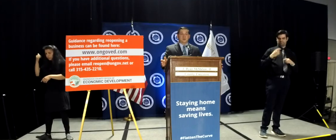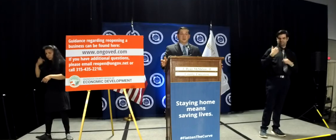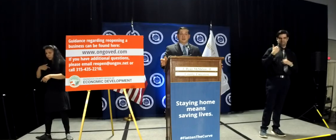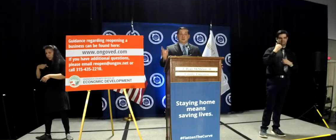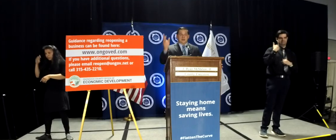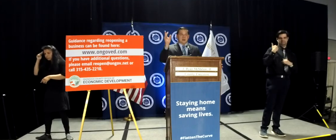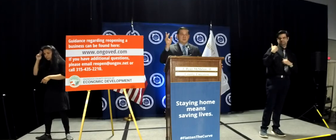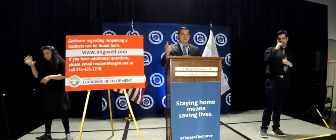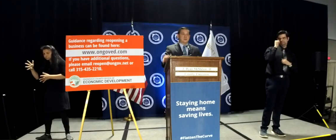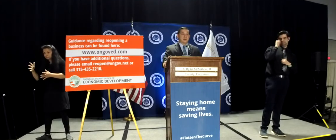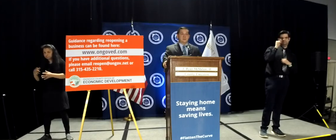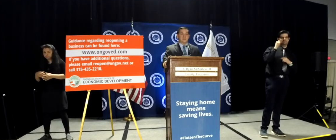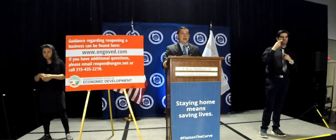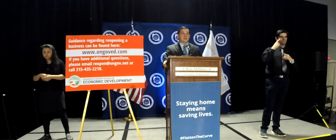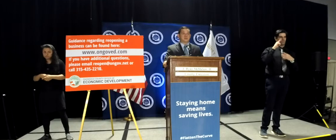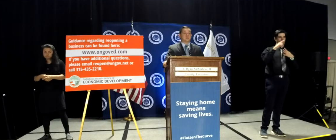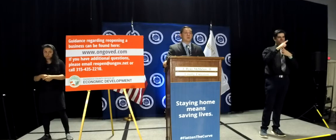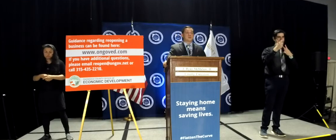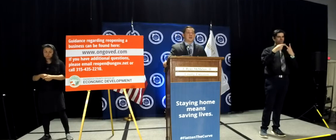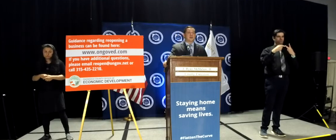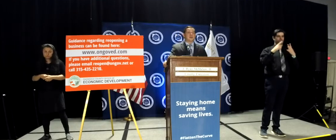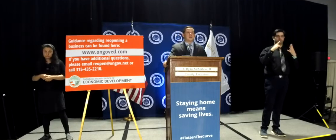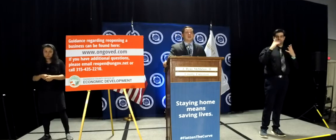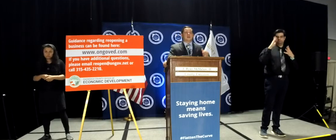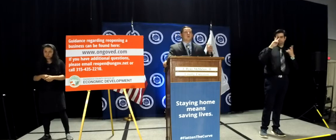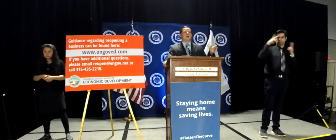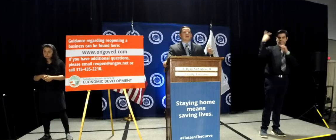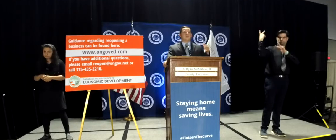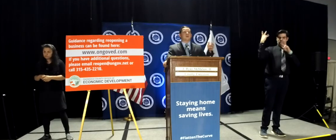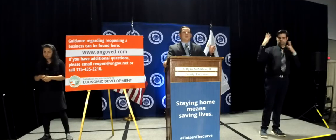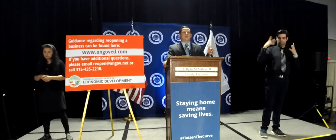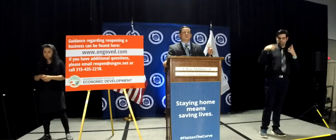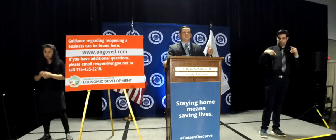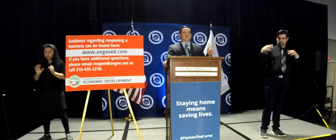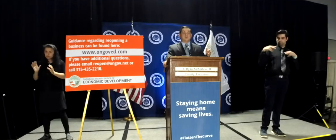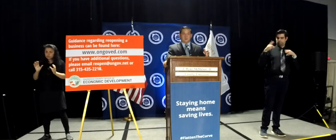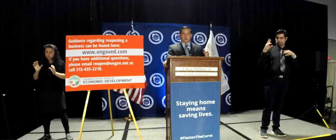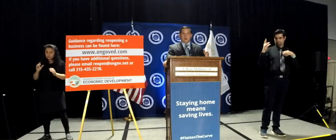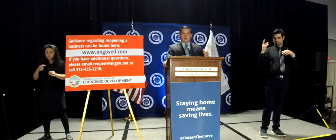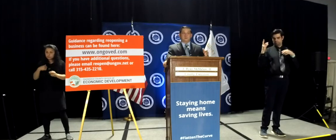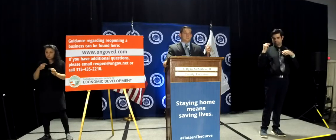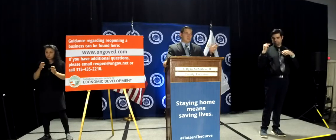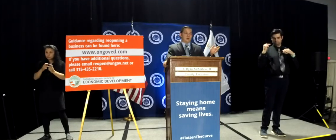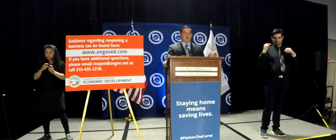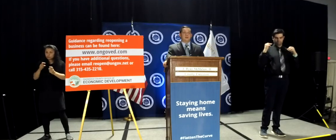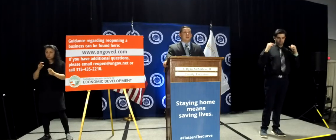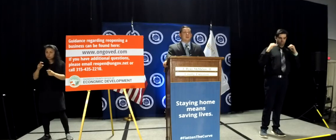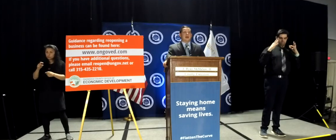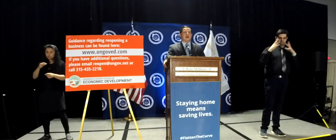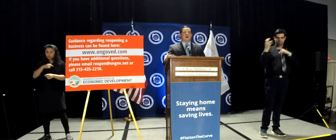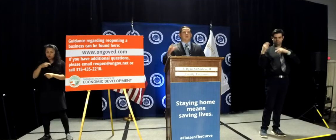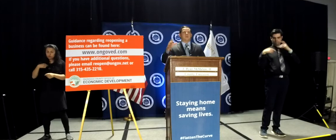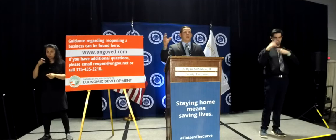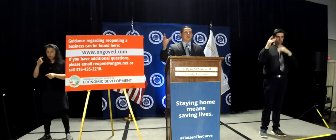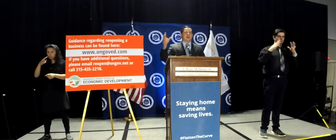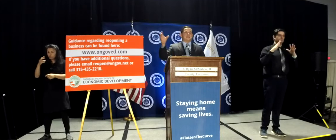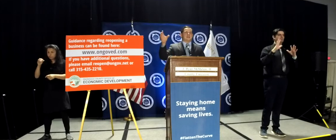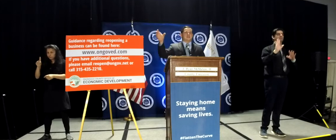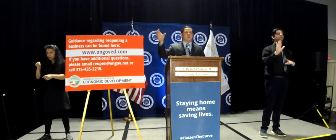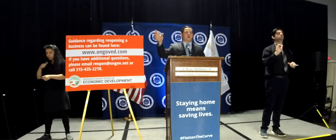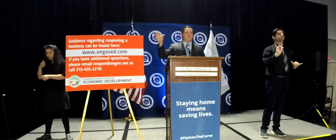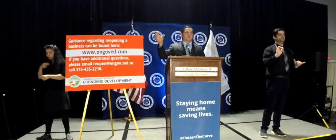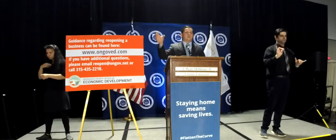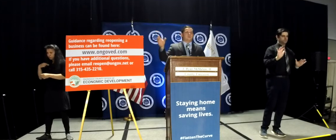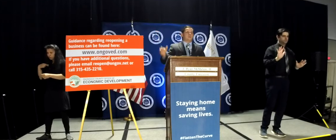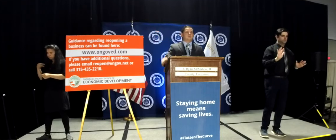Gupta and Dr. Thomas, an epidemiologist from upstate. How do you think we're doing? Things are going well? Okay. I don't broadcast